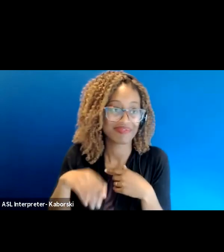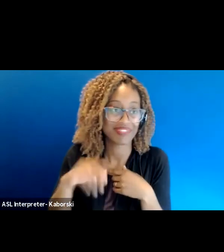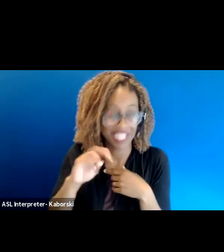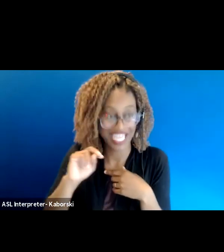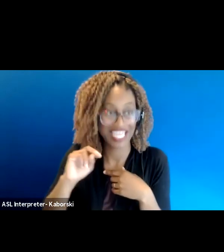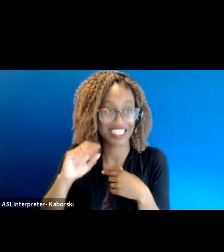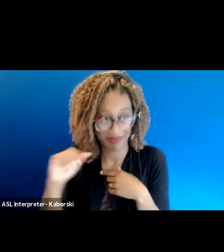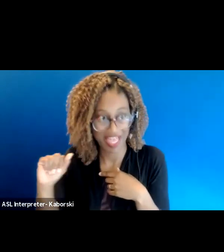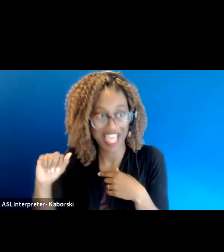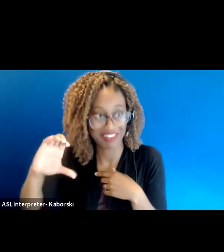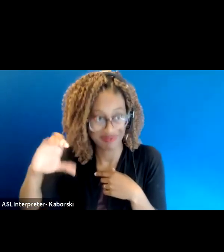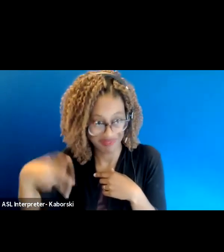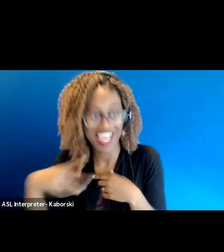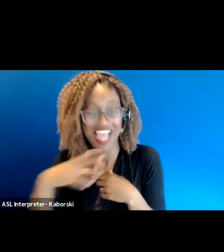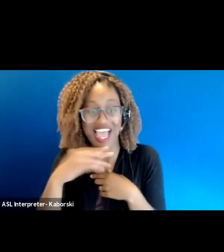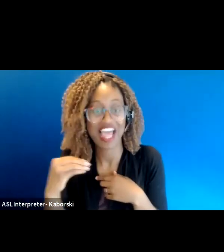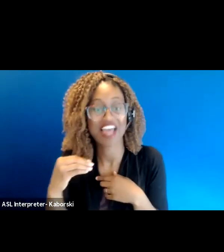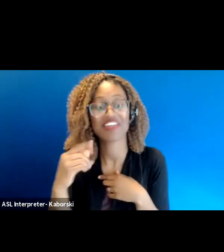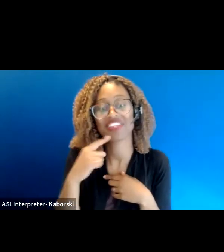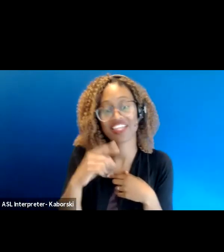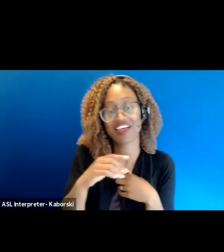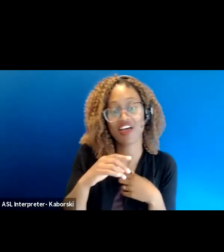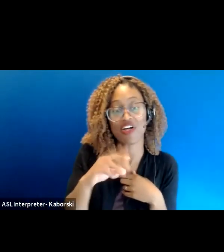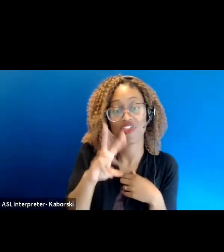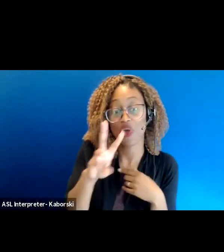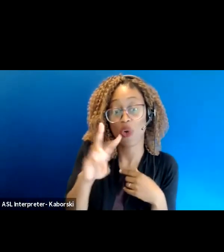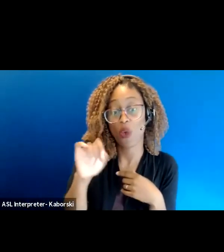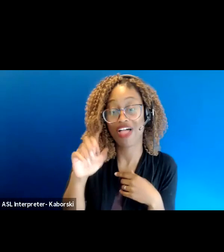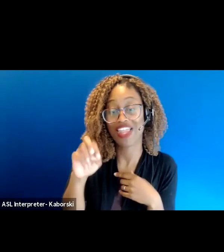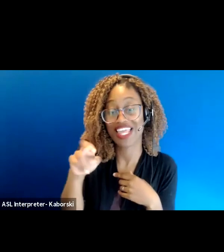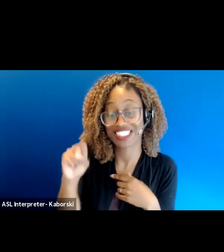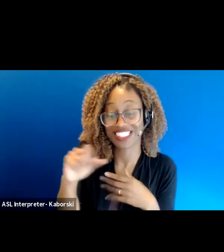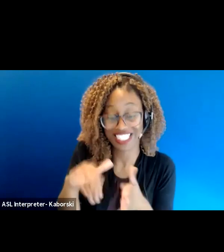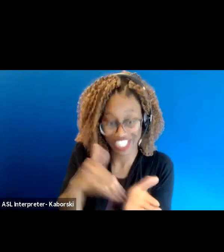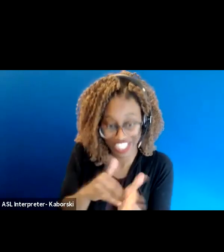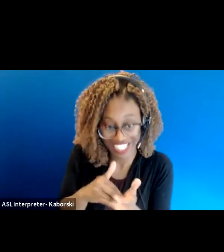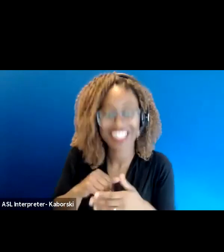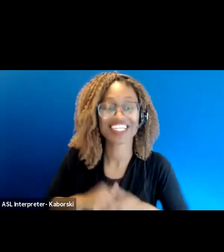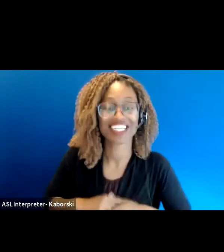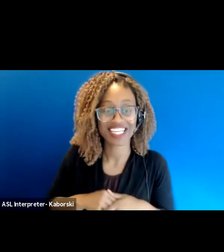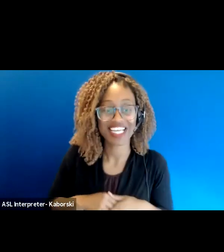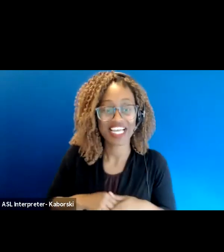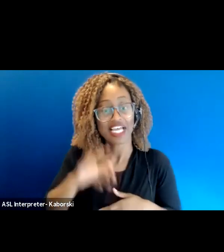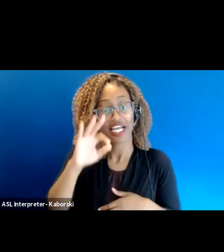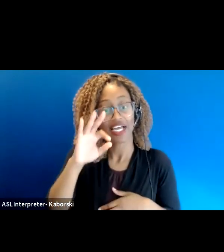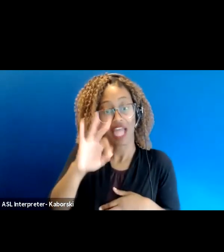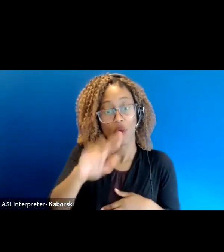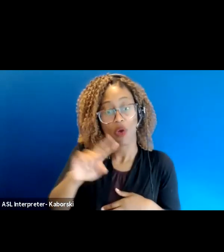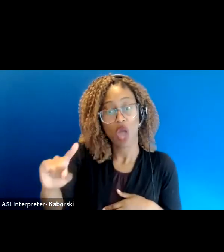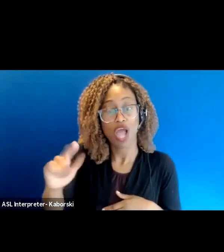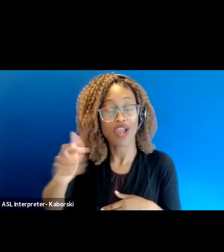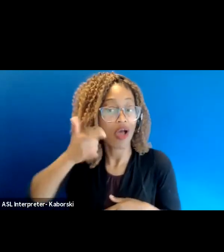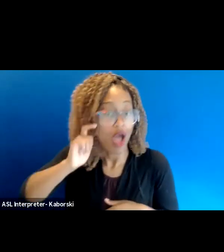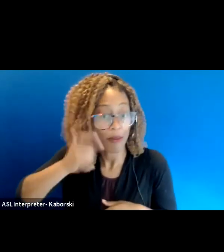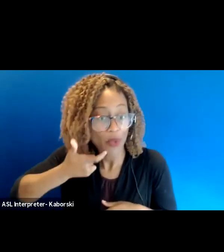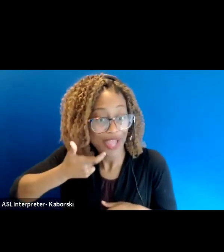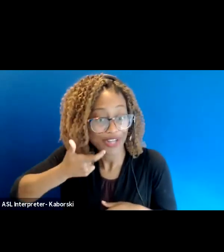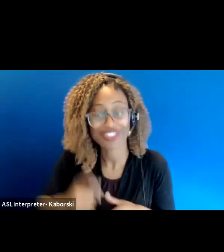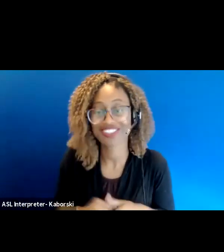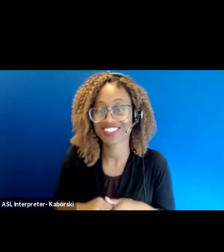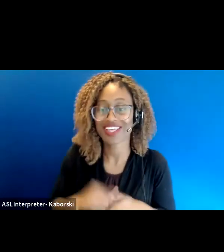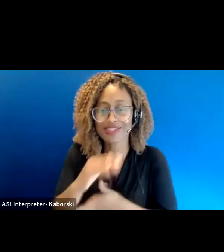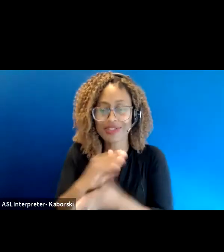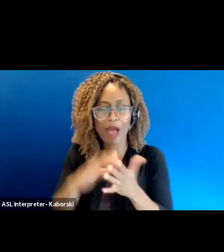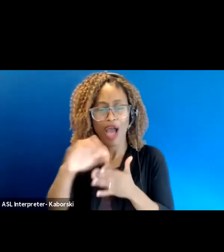911 operators, some of the other peer-led organizations around us, such as members